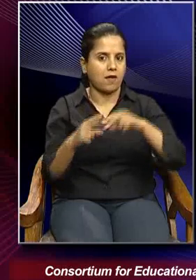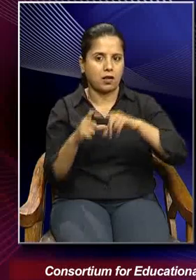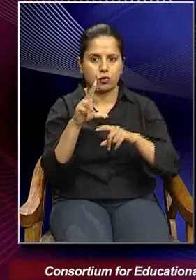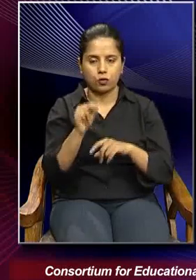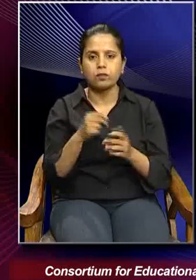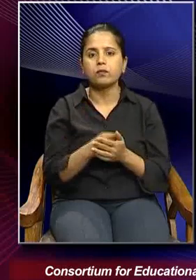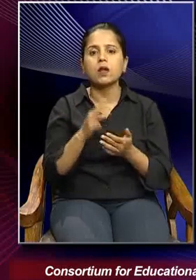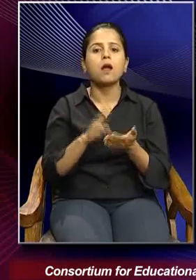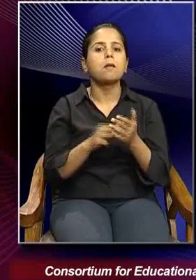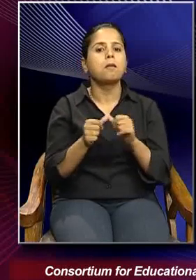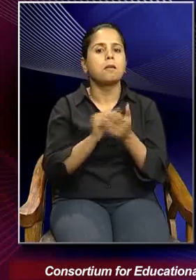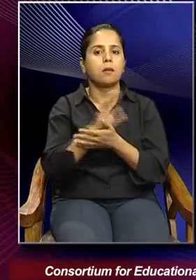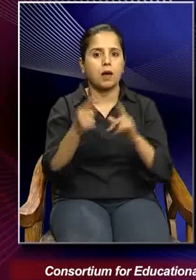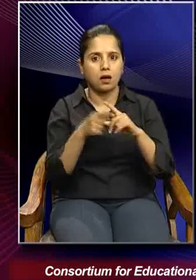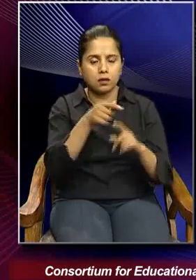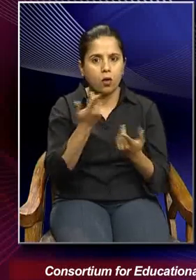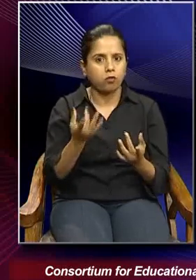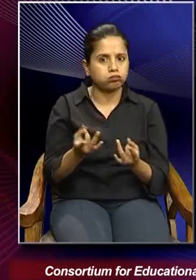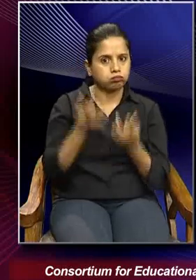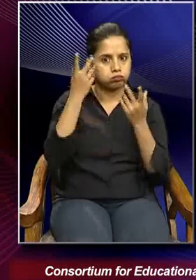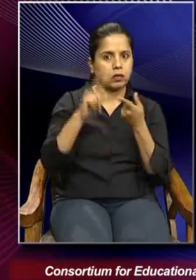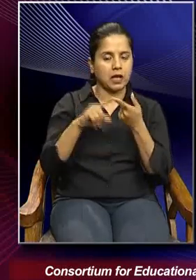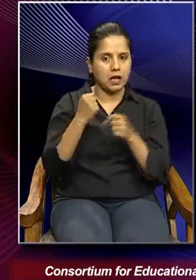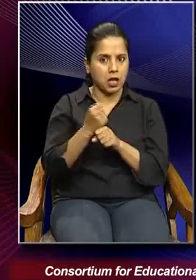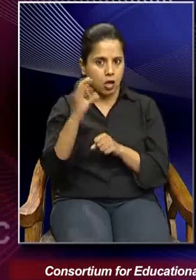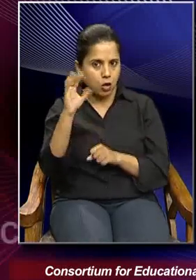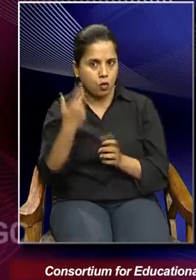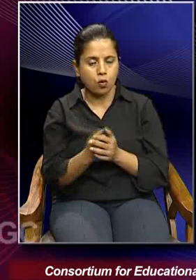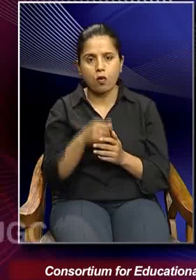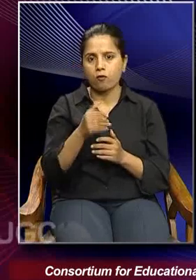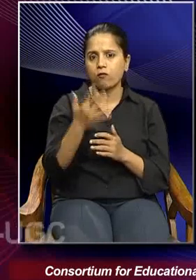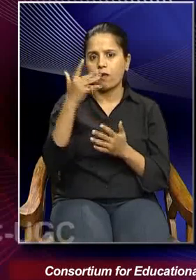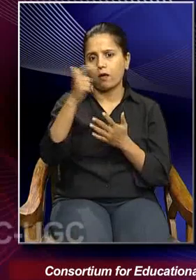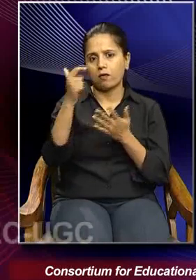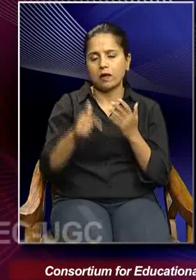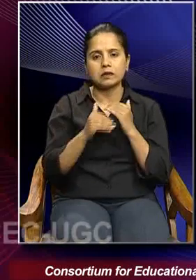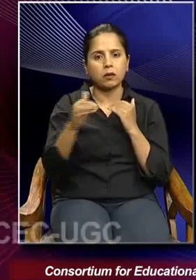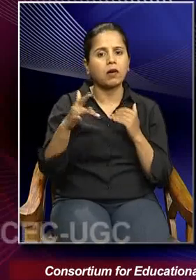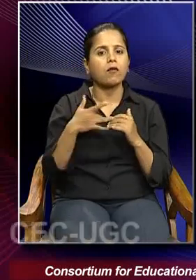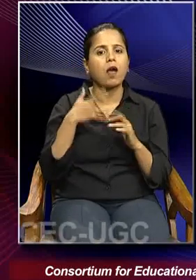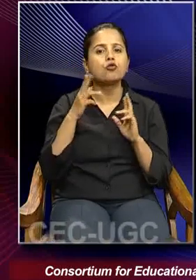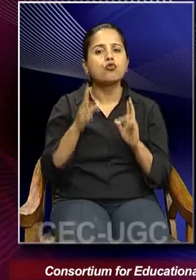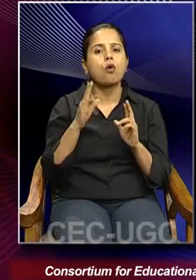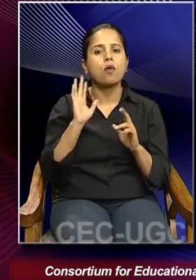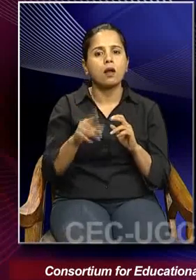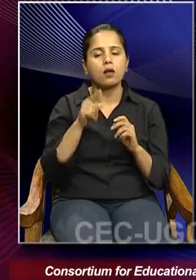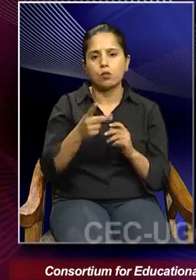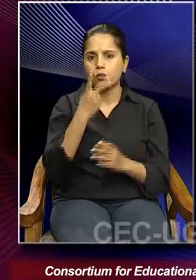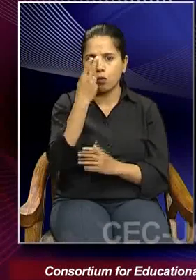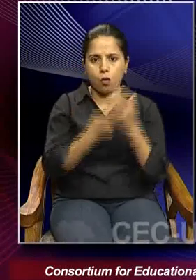Mahat, Ahankar, and the 5 subtle essences are